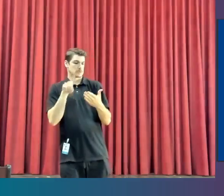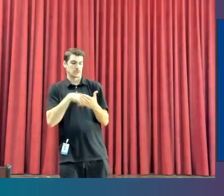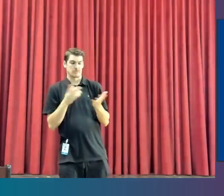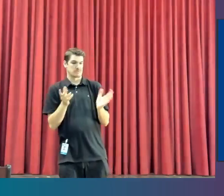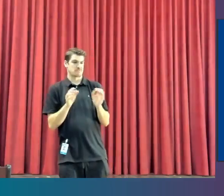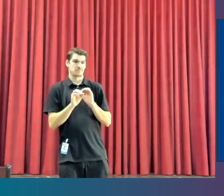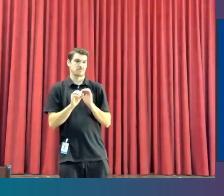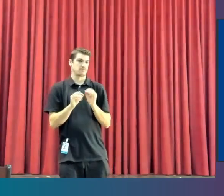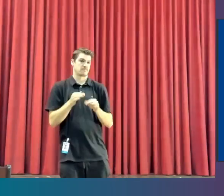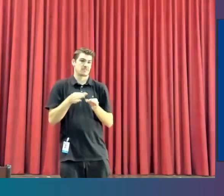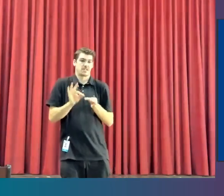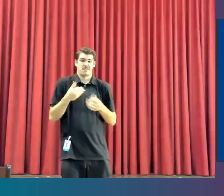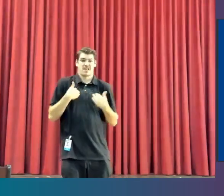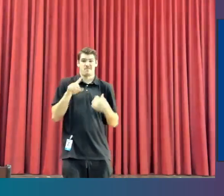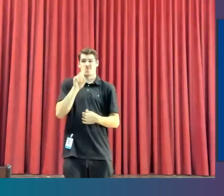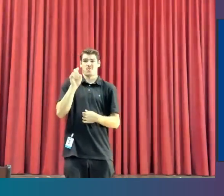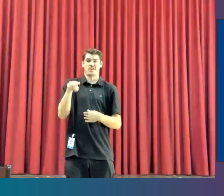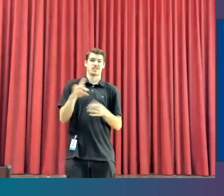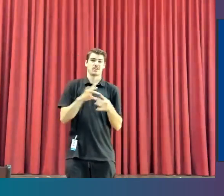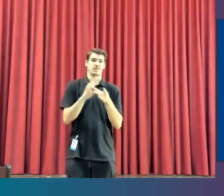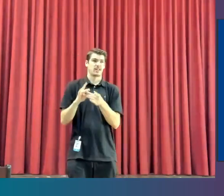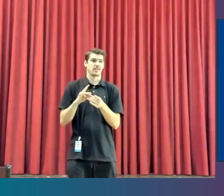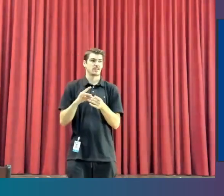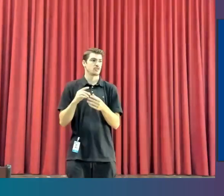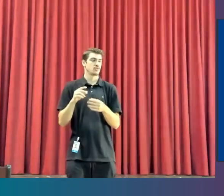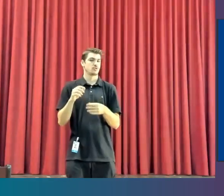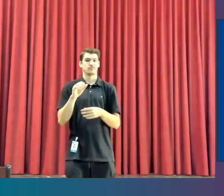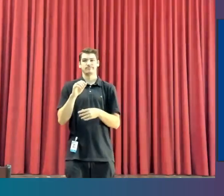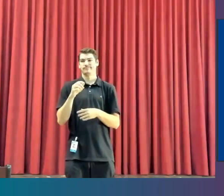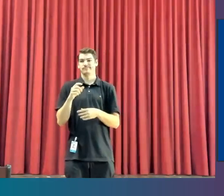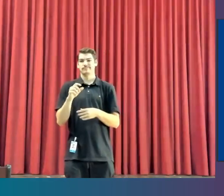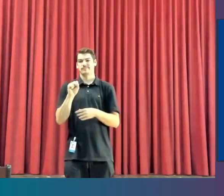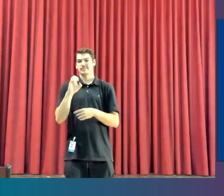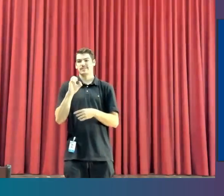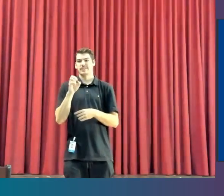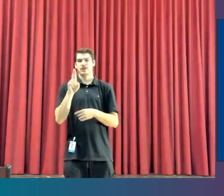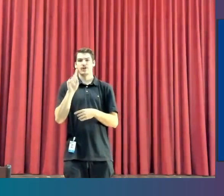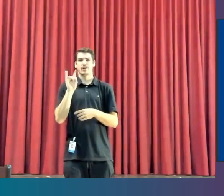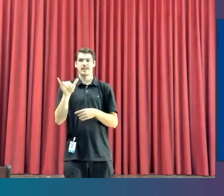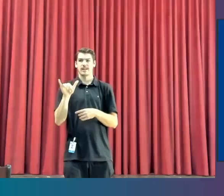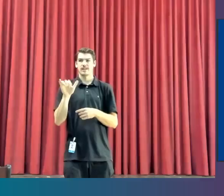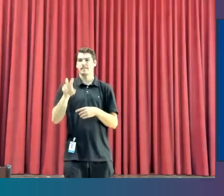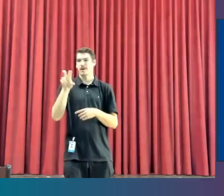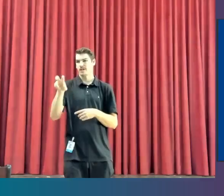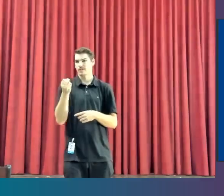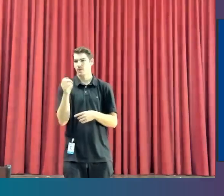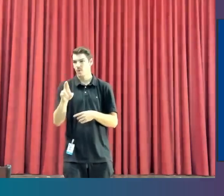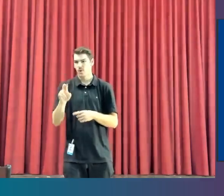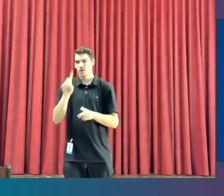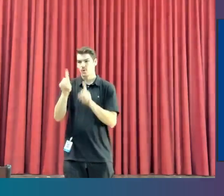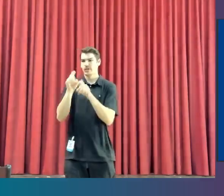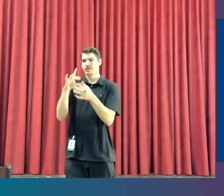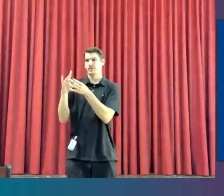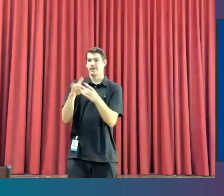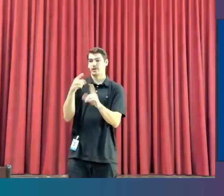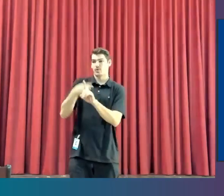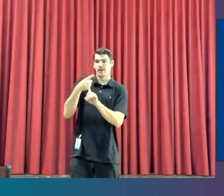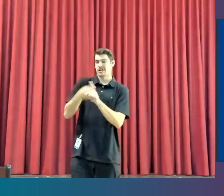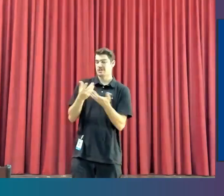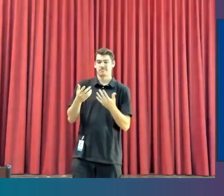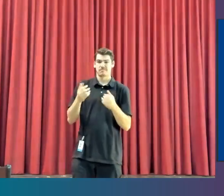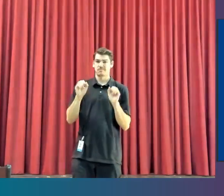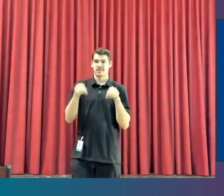just have a question about security deposits or your rights when you're renting, you can just come as you